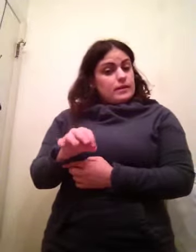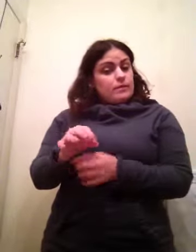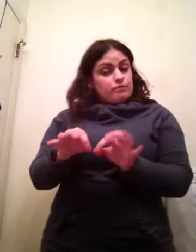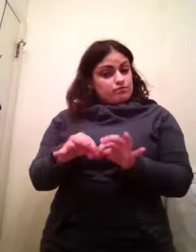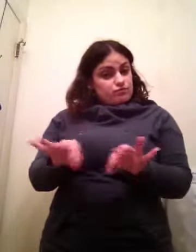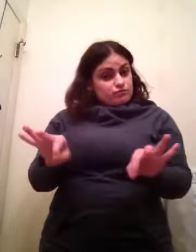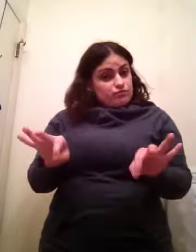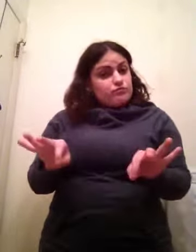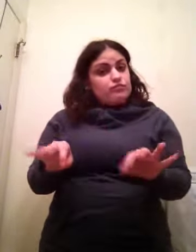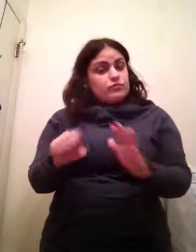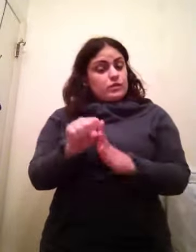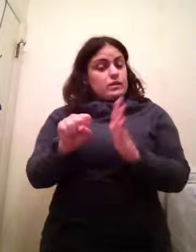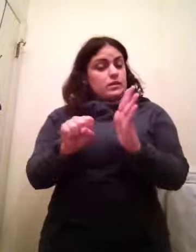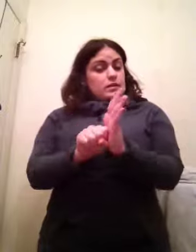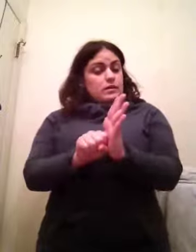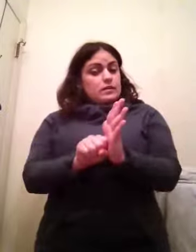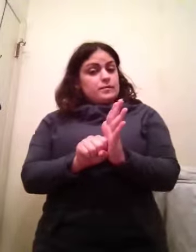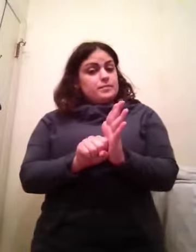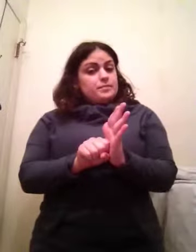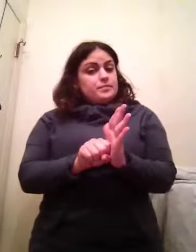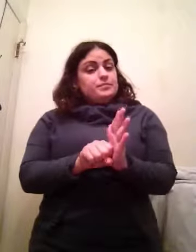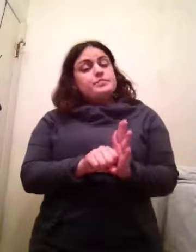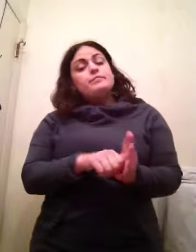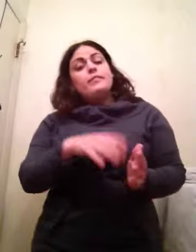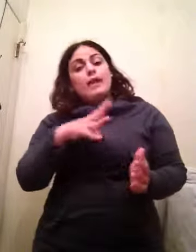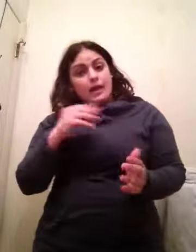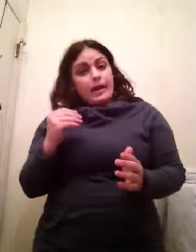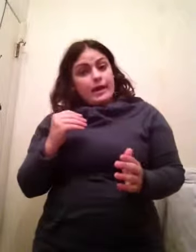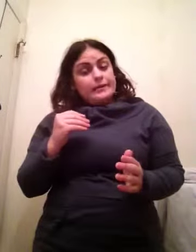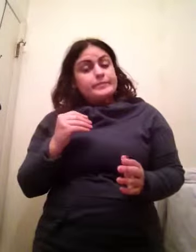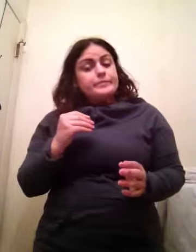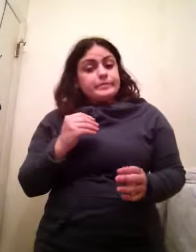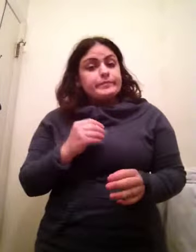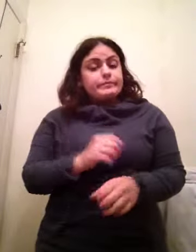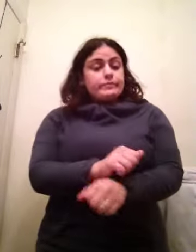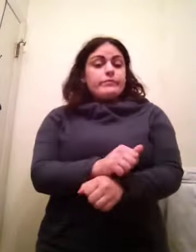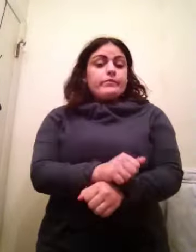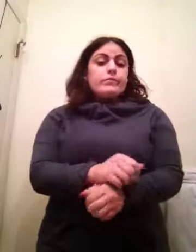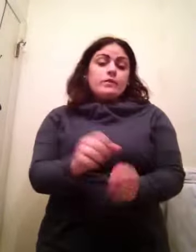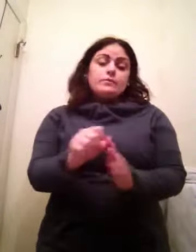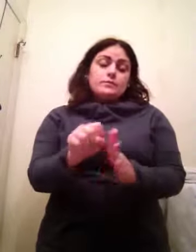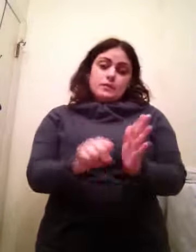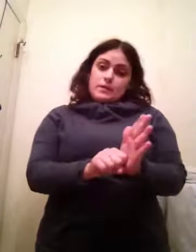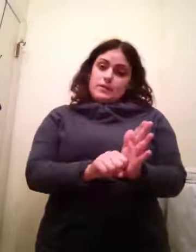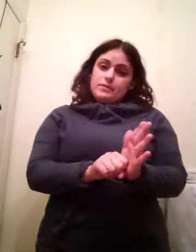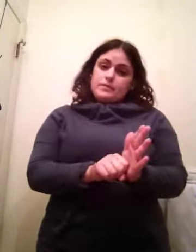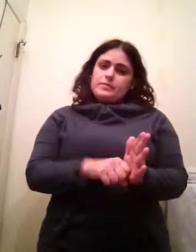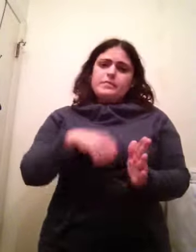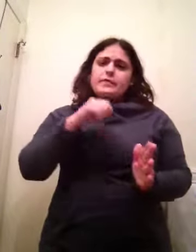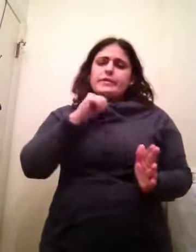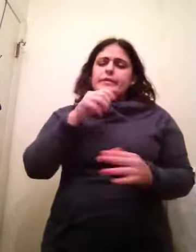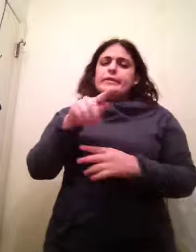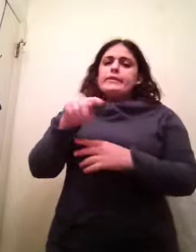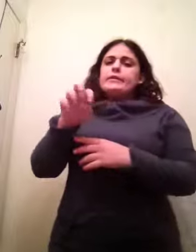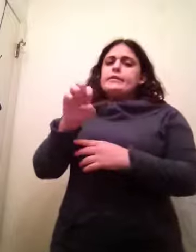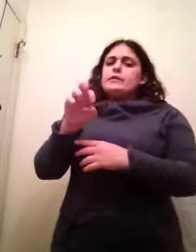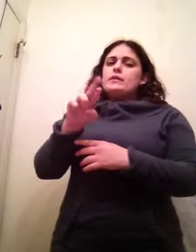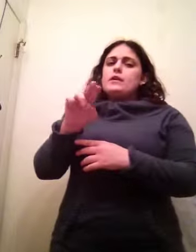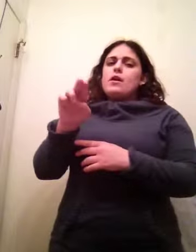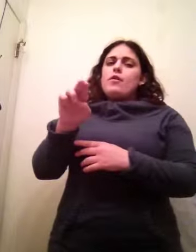the territories. You just have to find the states. Make sure on your map you make a map key, and